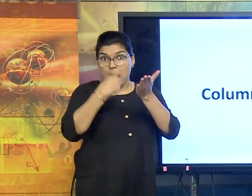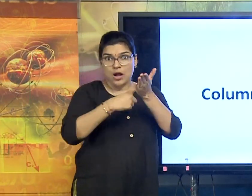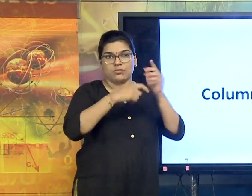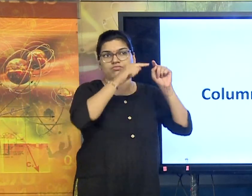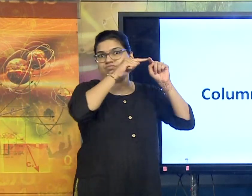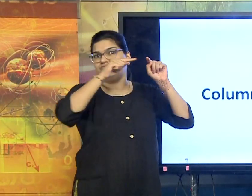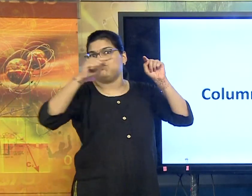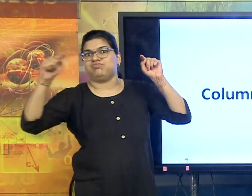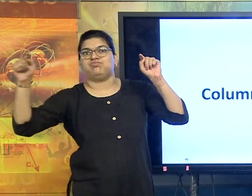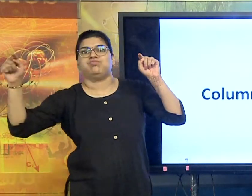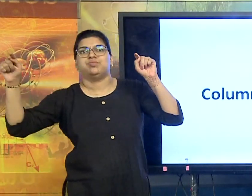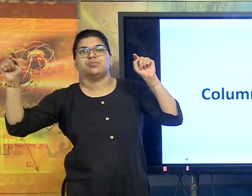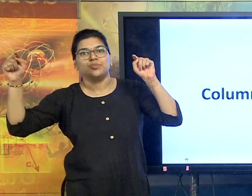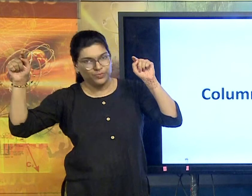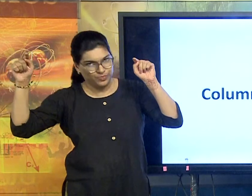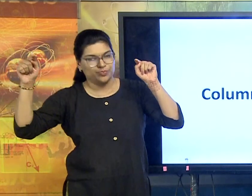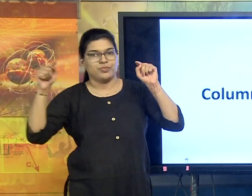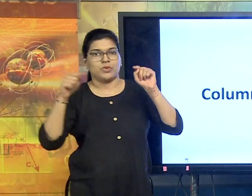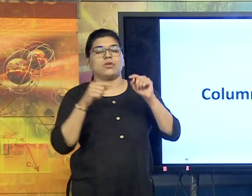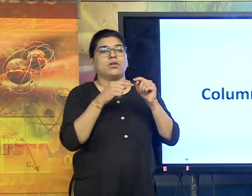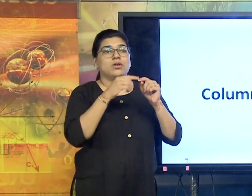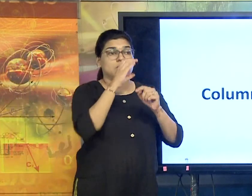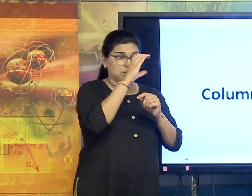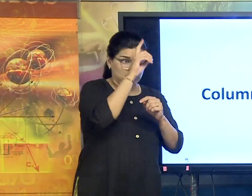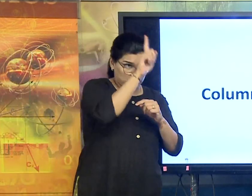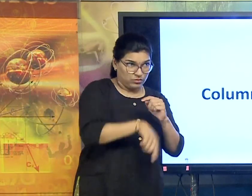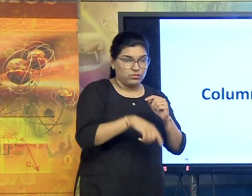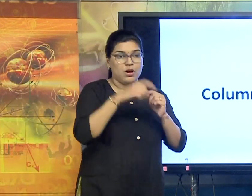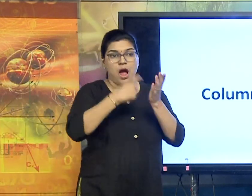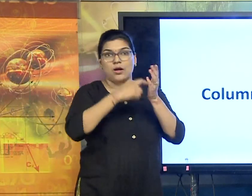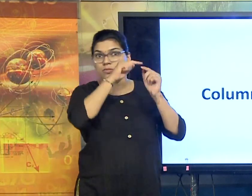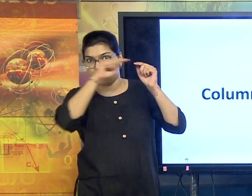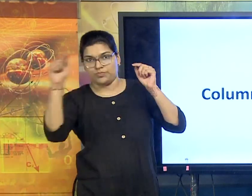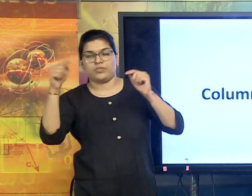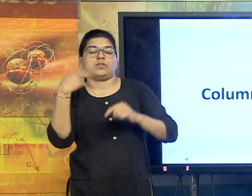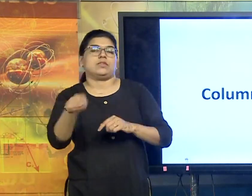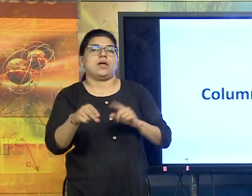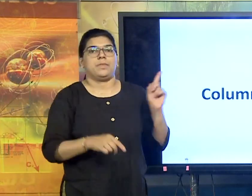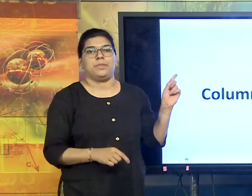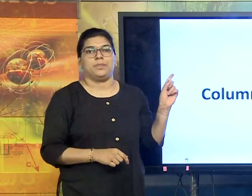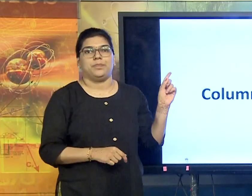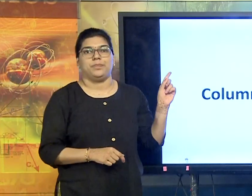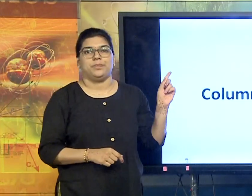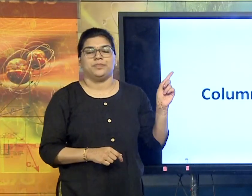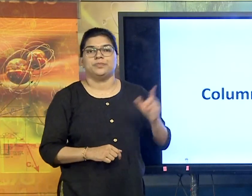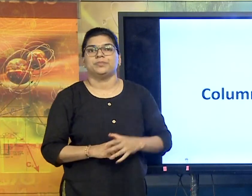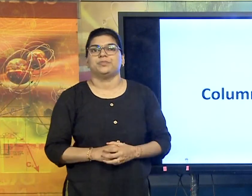In Excel sheet, see column which is vertical and rows are horizontal.